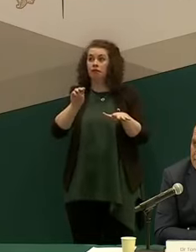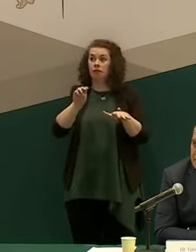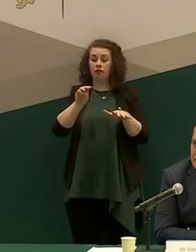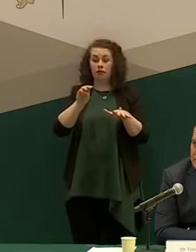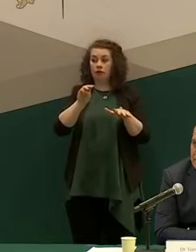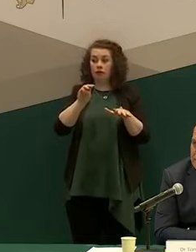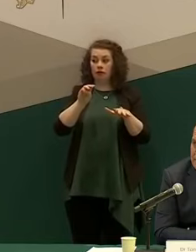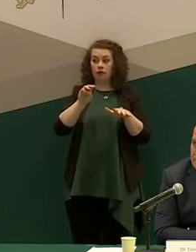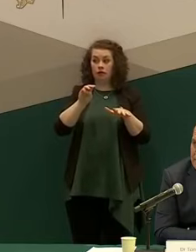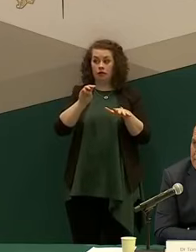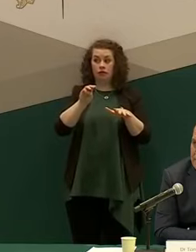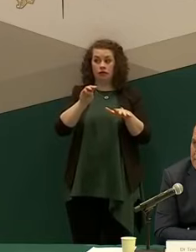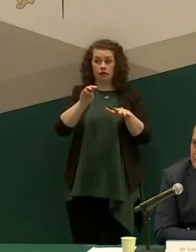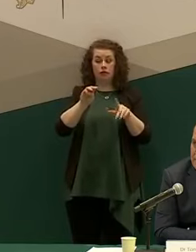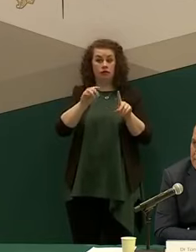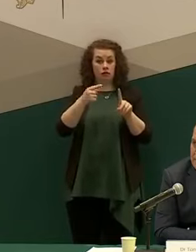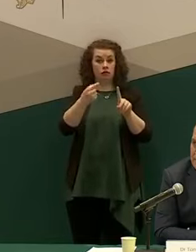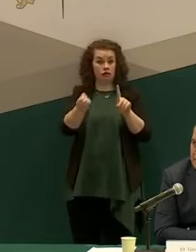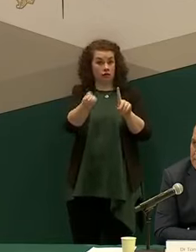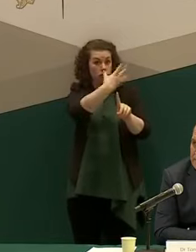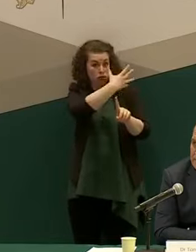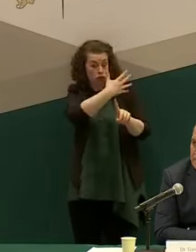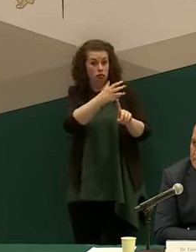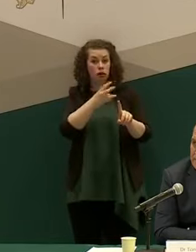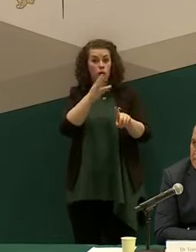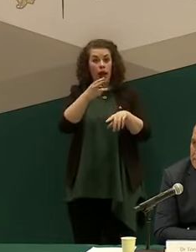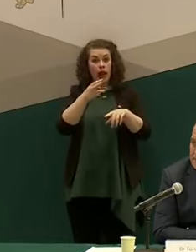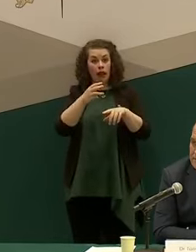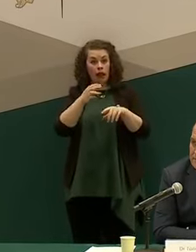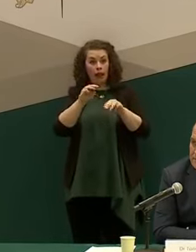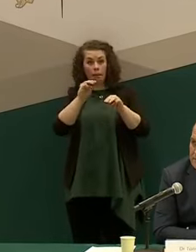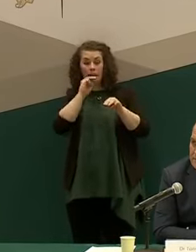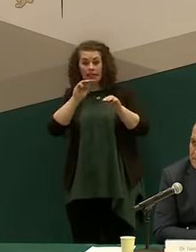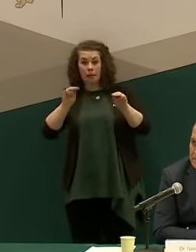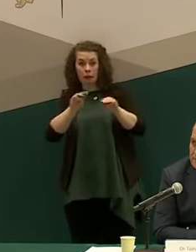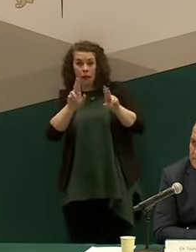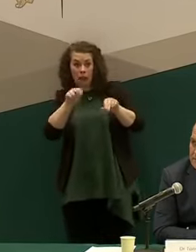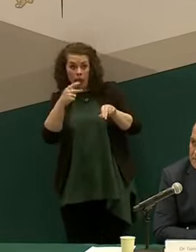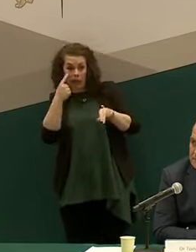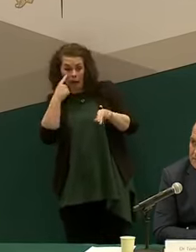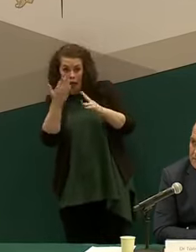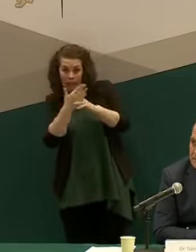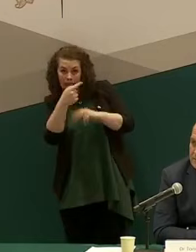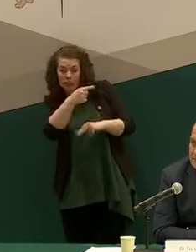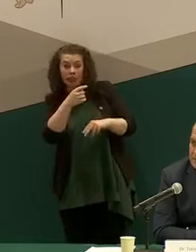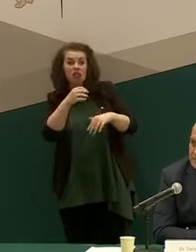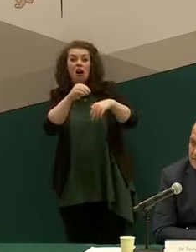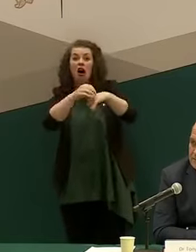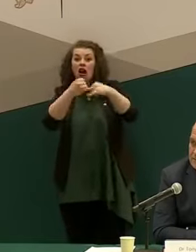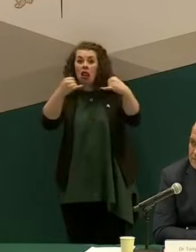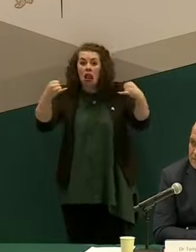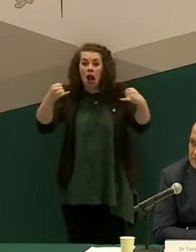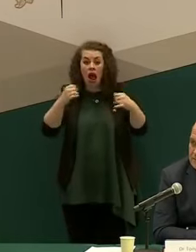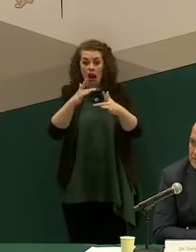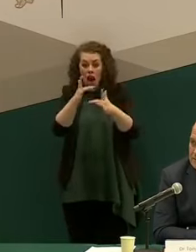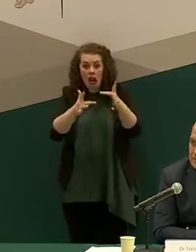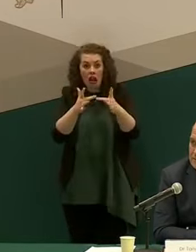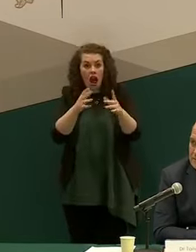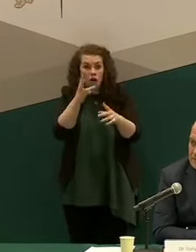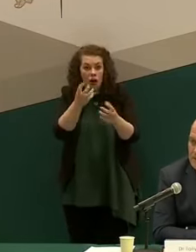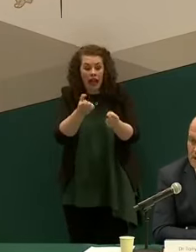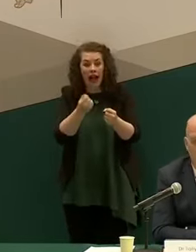greatly or easier for access for the public? So is it going to be published online, or will there be any way that the public can access that information